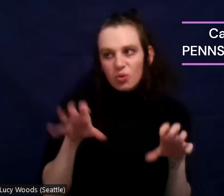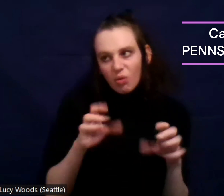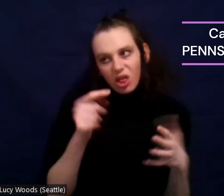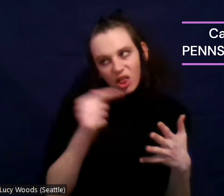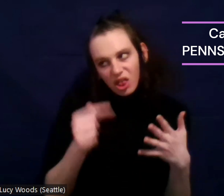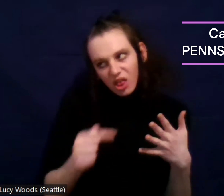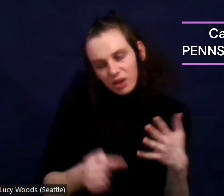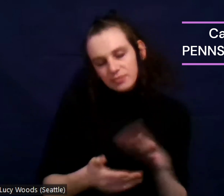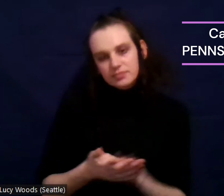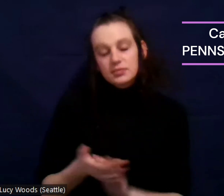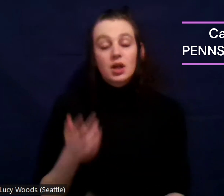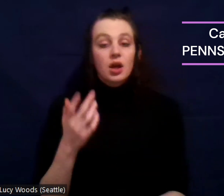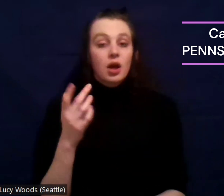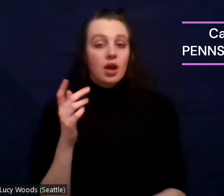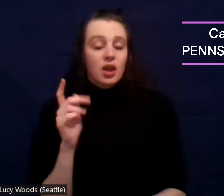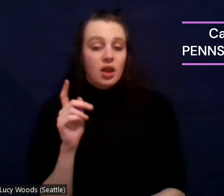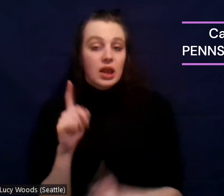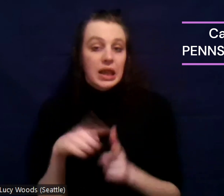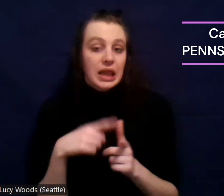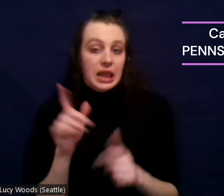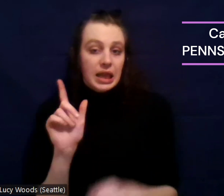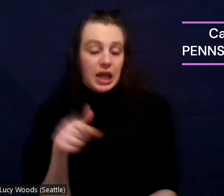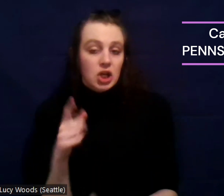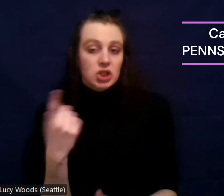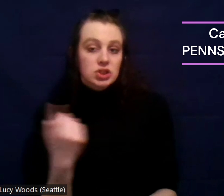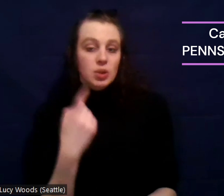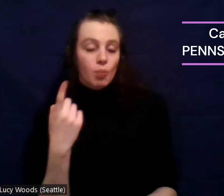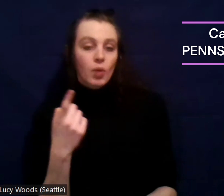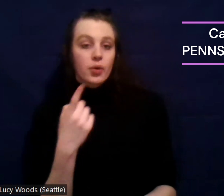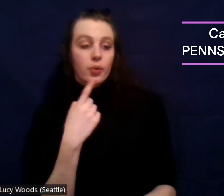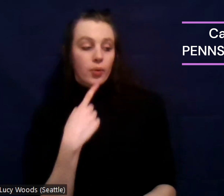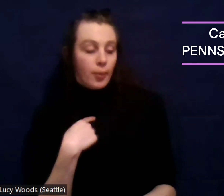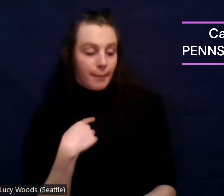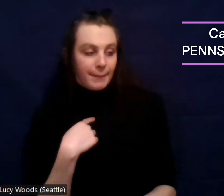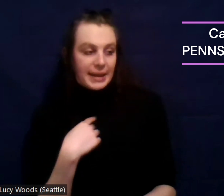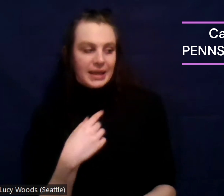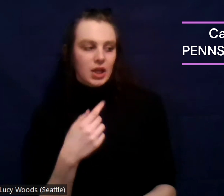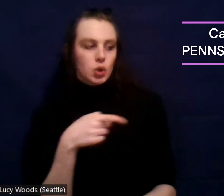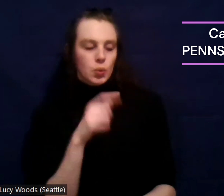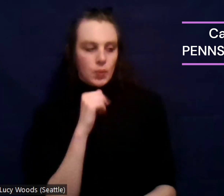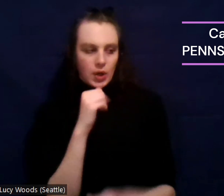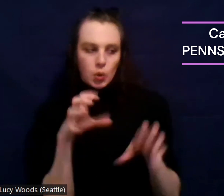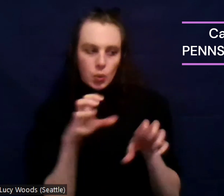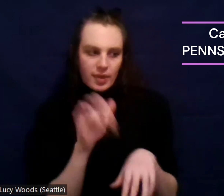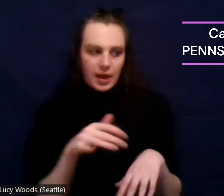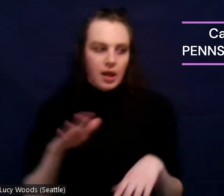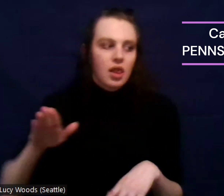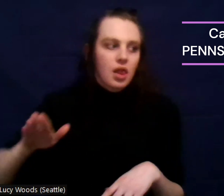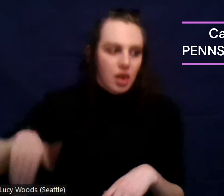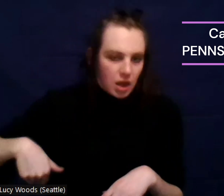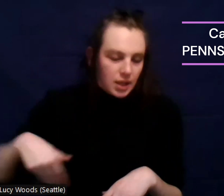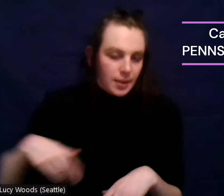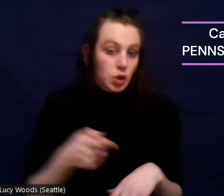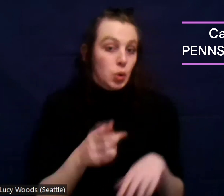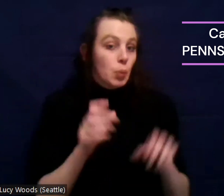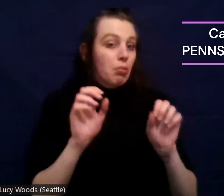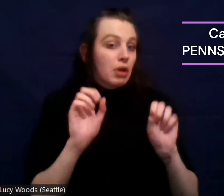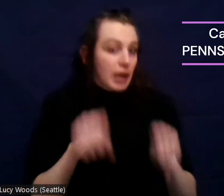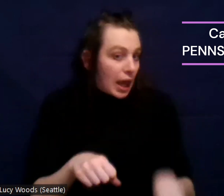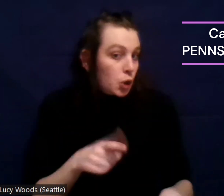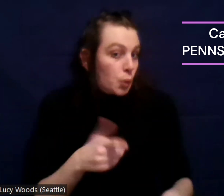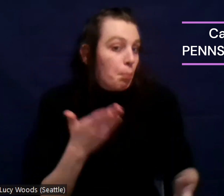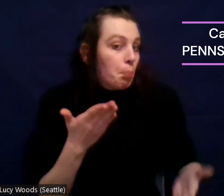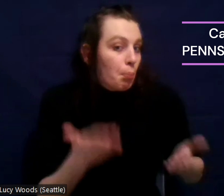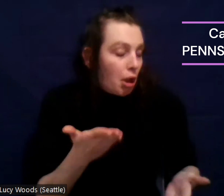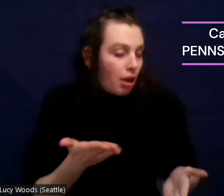time explained to me, like, you didn't do those things yet, meaning like you're eligible too. And like that for me was something that I